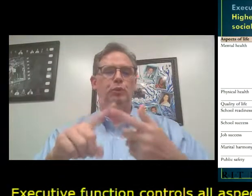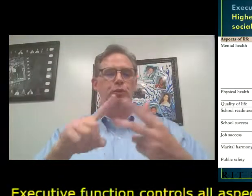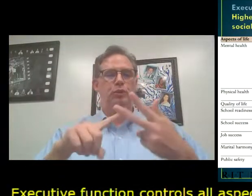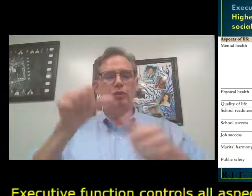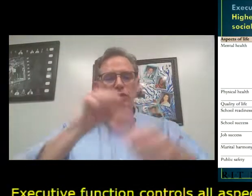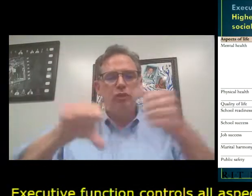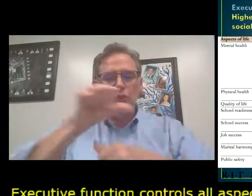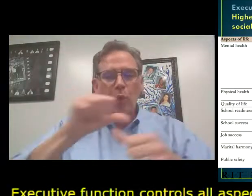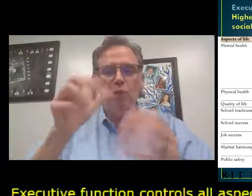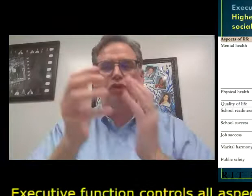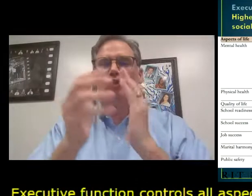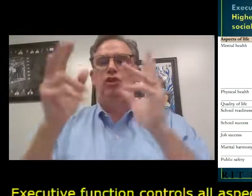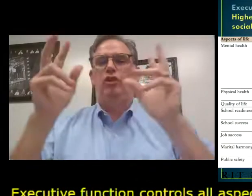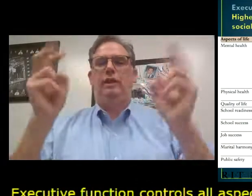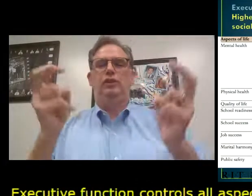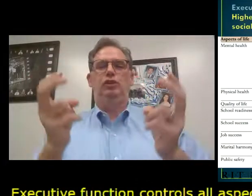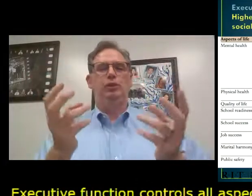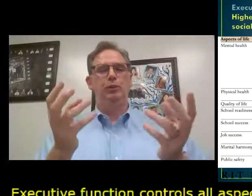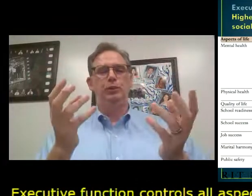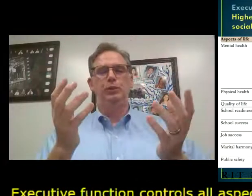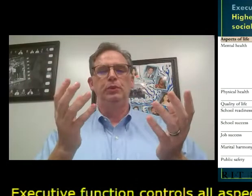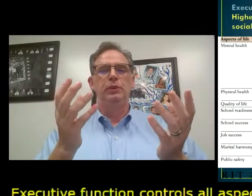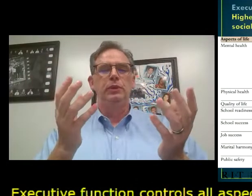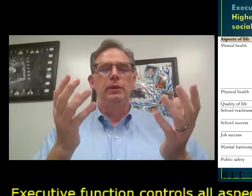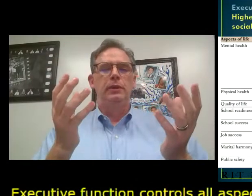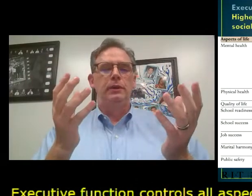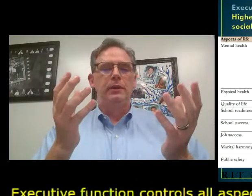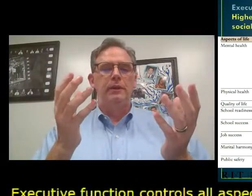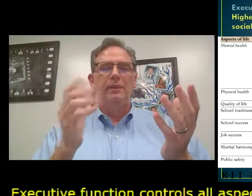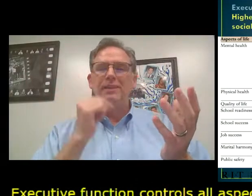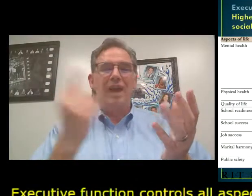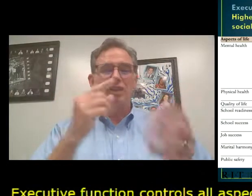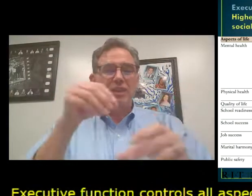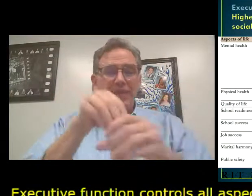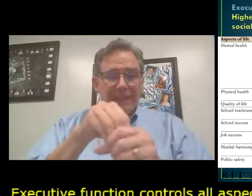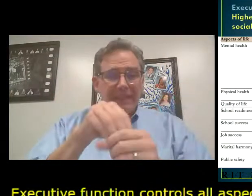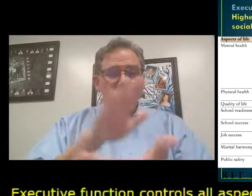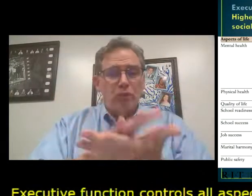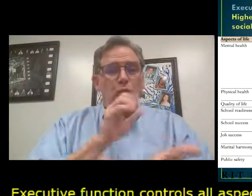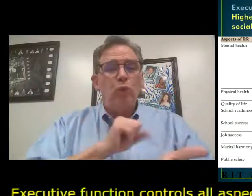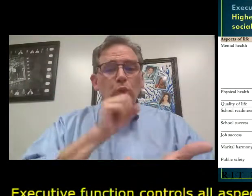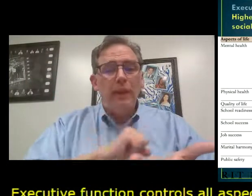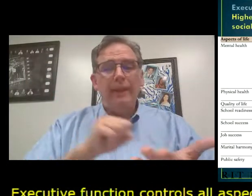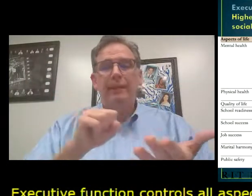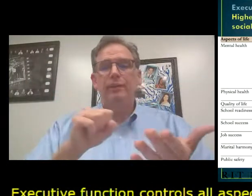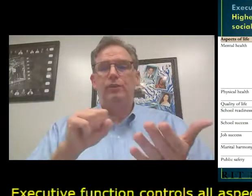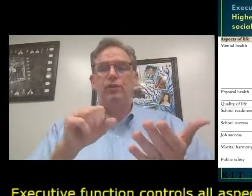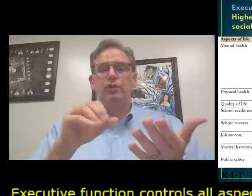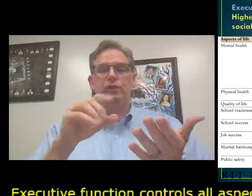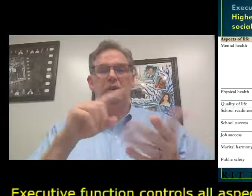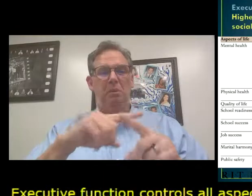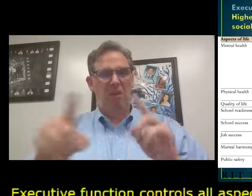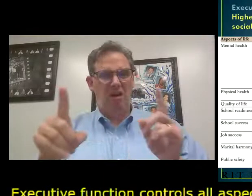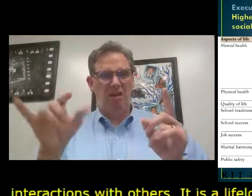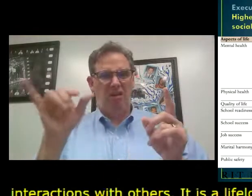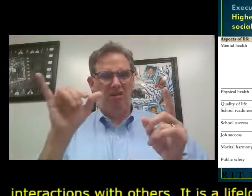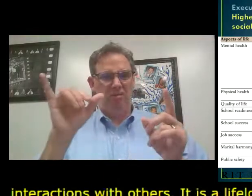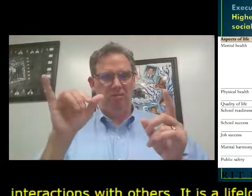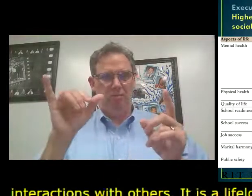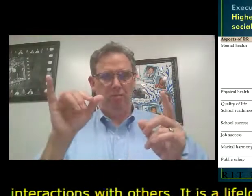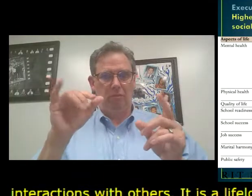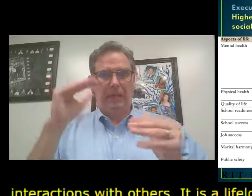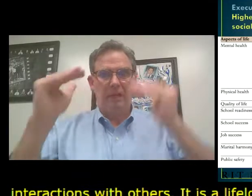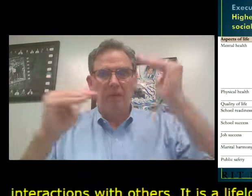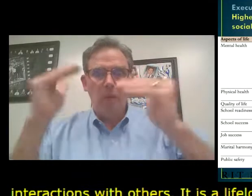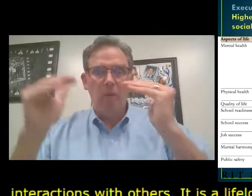This slide shows some of the examples of memory issues and social issues, not just